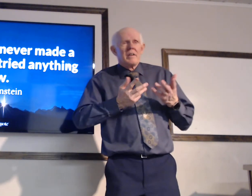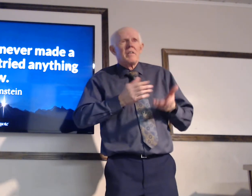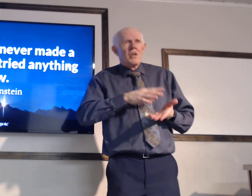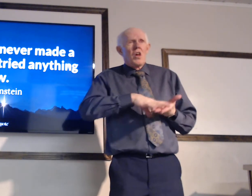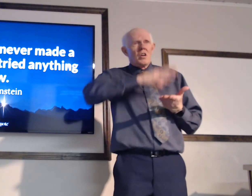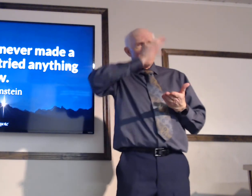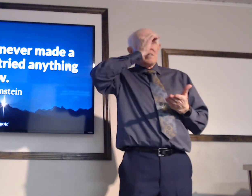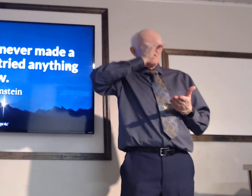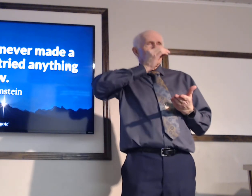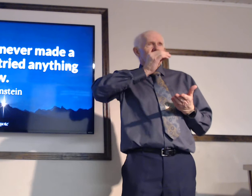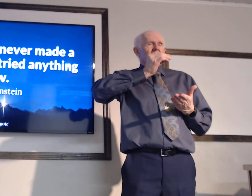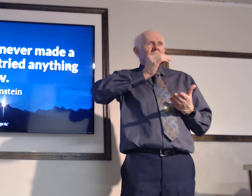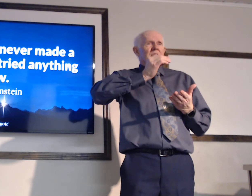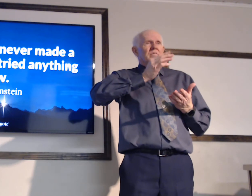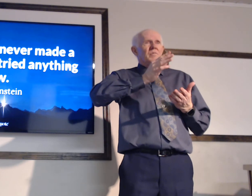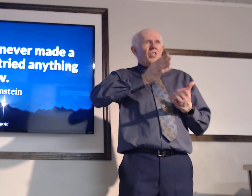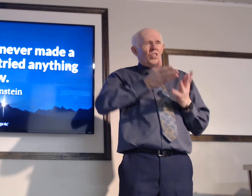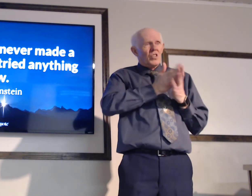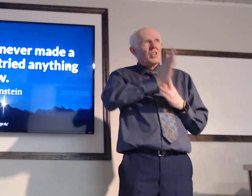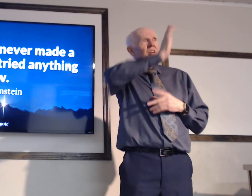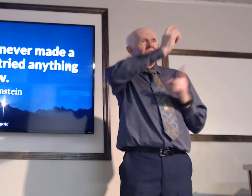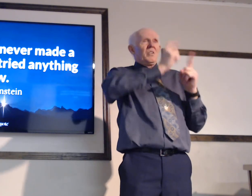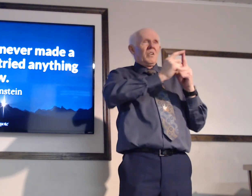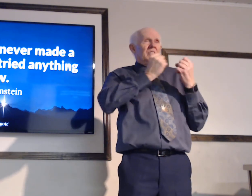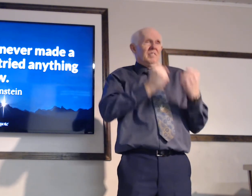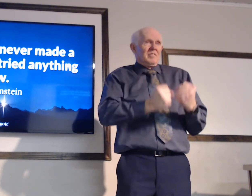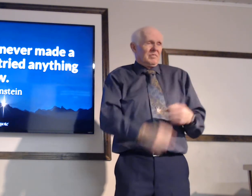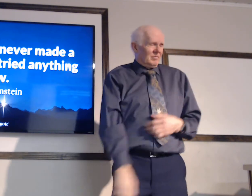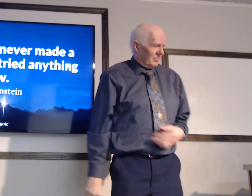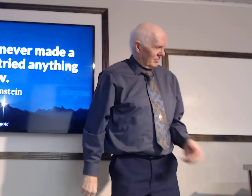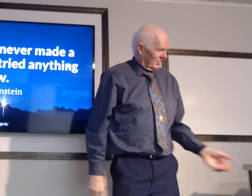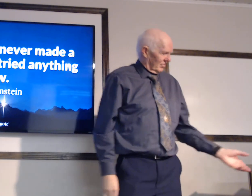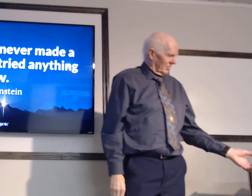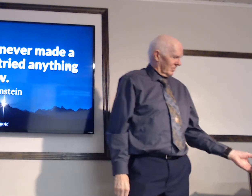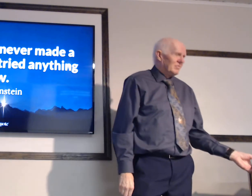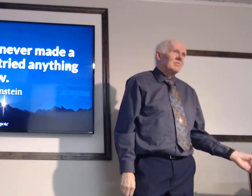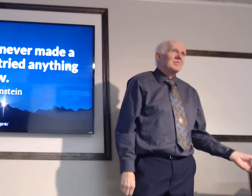and our pain and suffering. We learn through His Word.